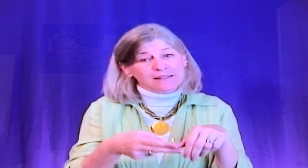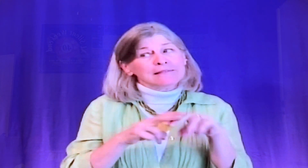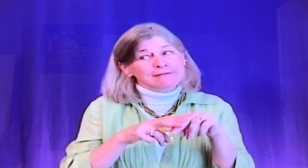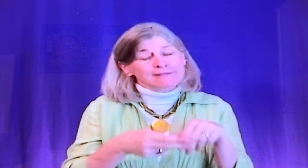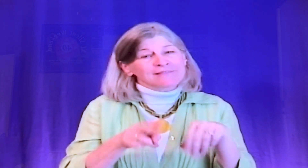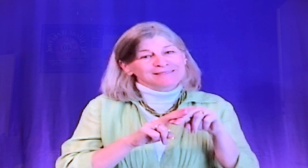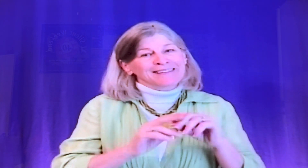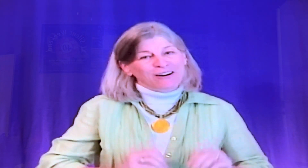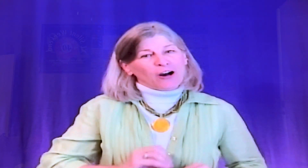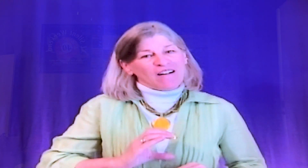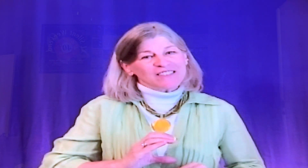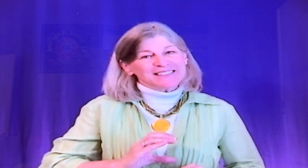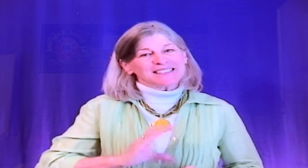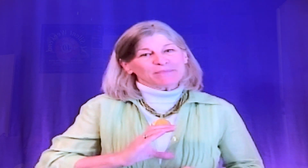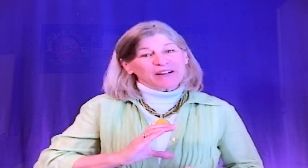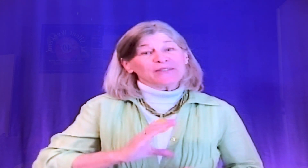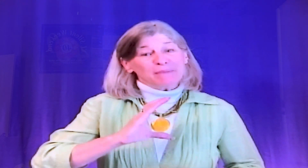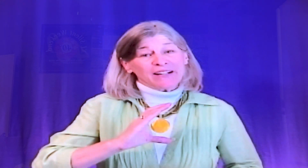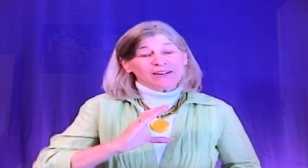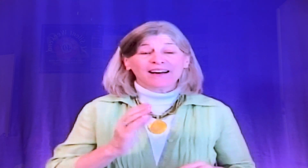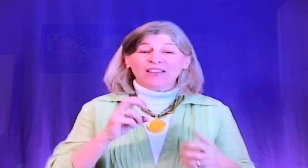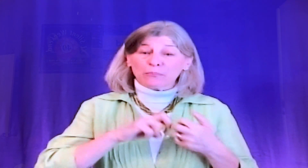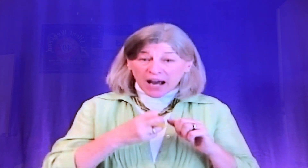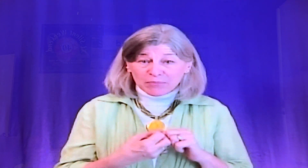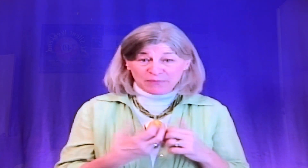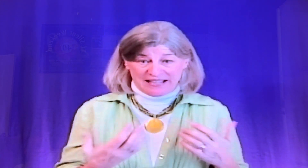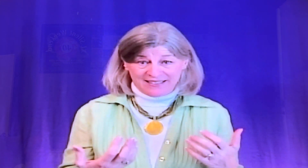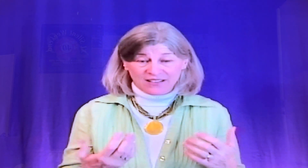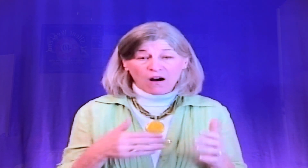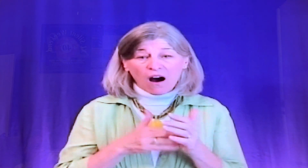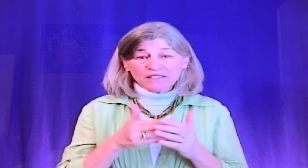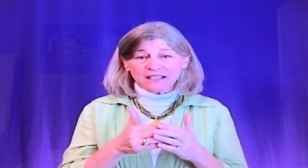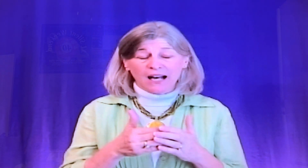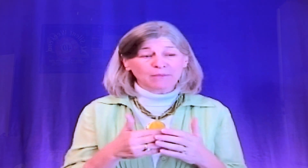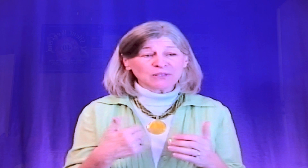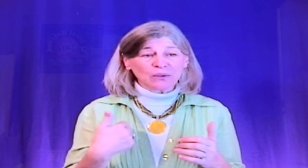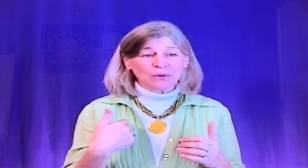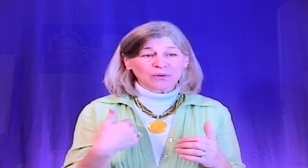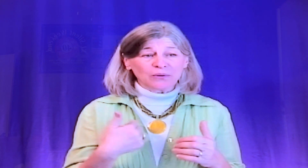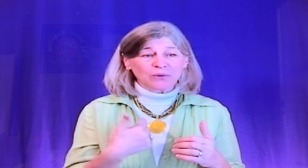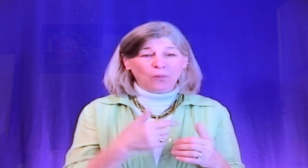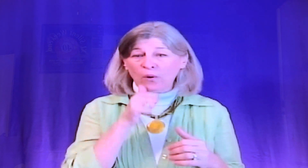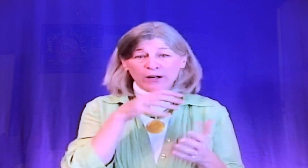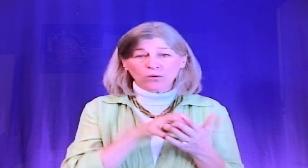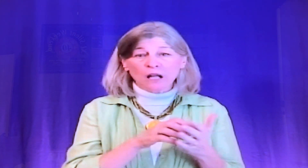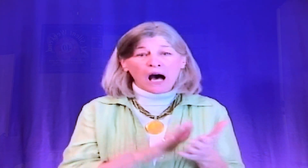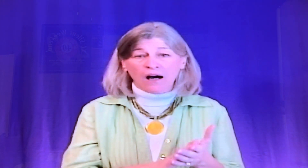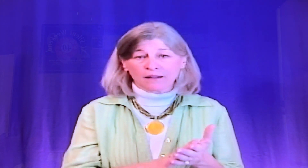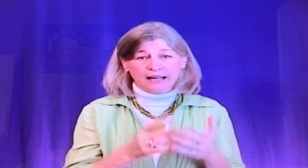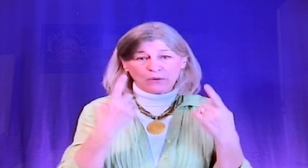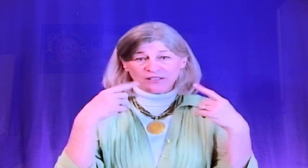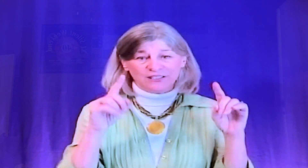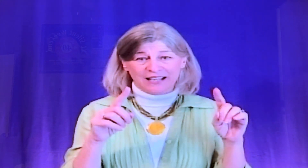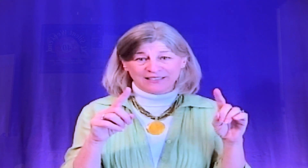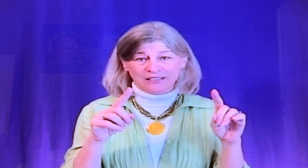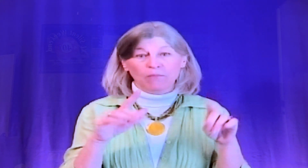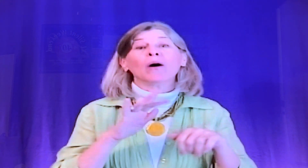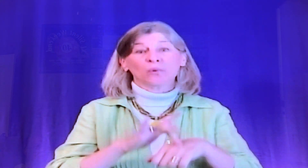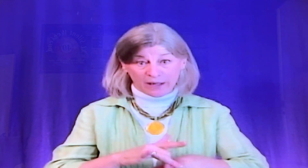our confidence gets better and better. The problem is, oftentimes, we don't log our successes, but we